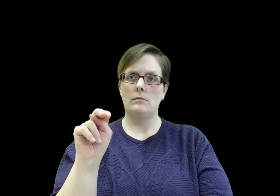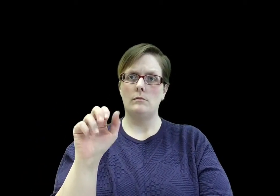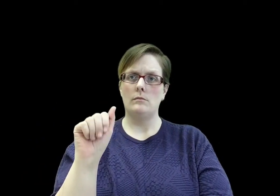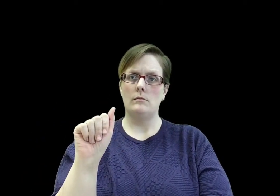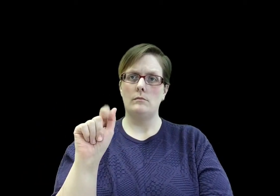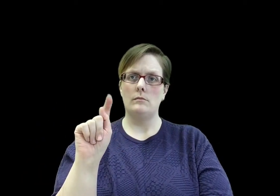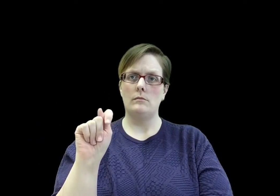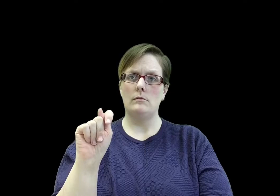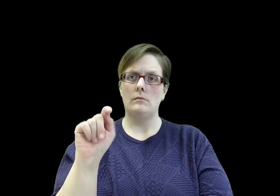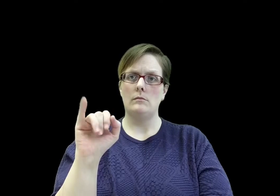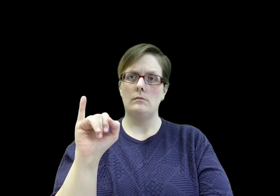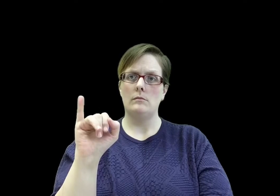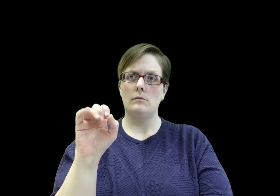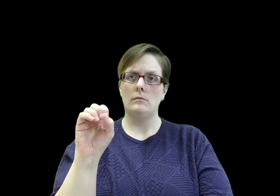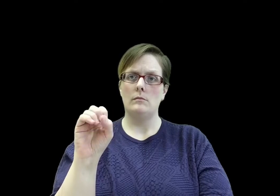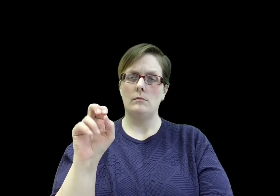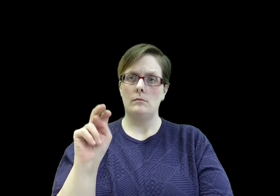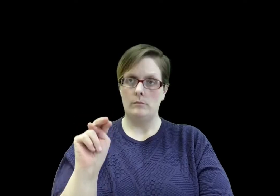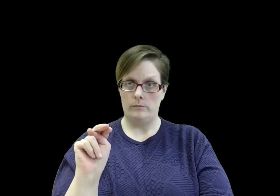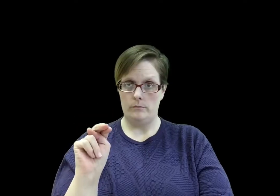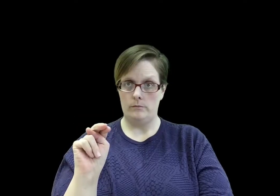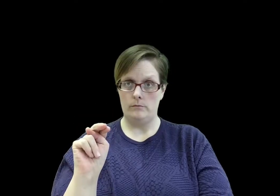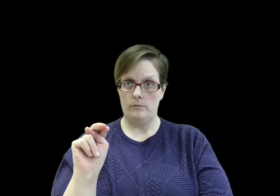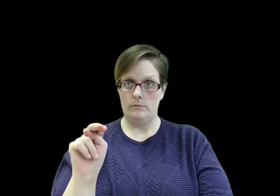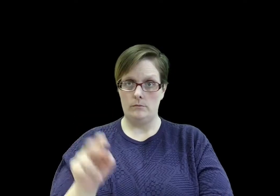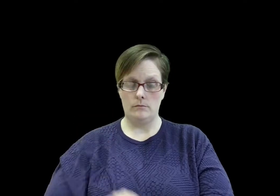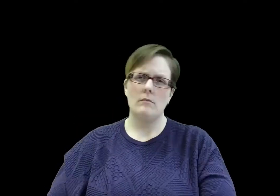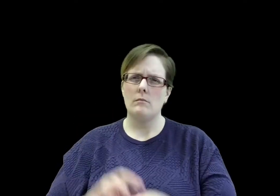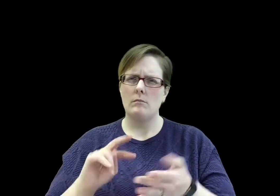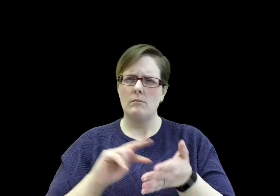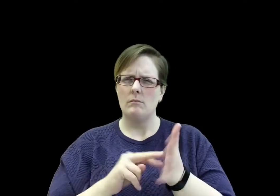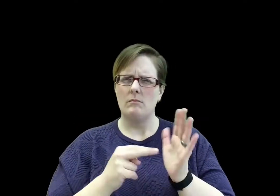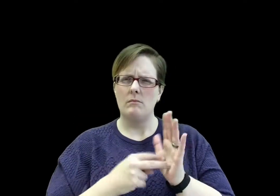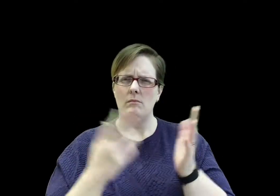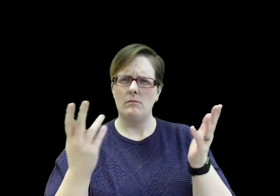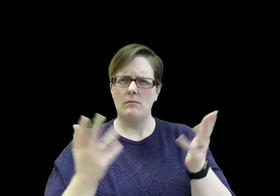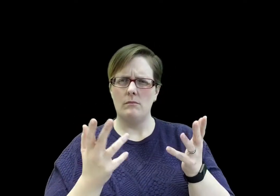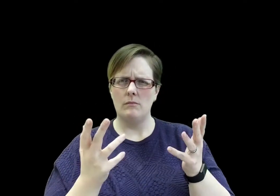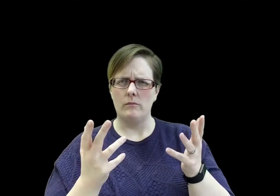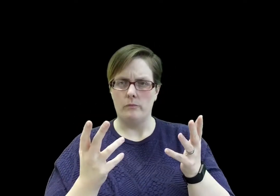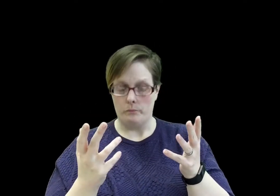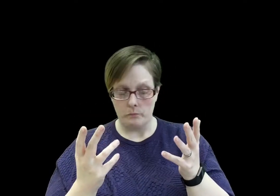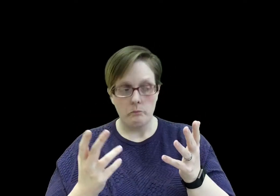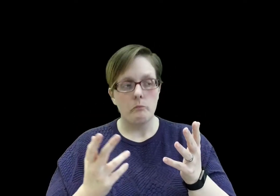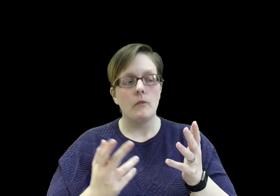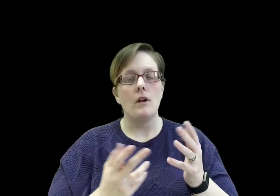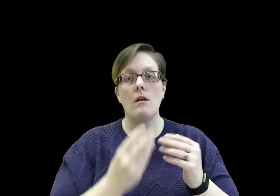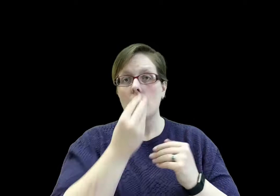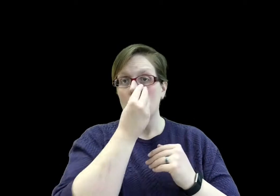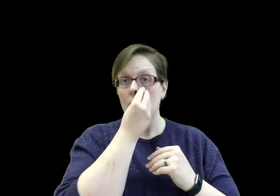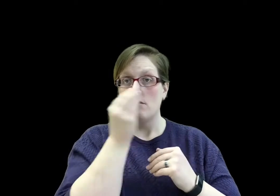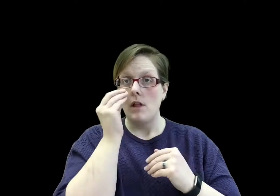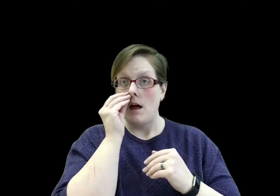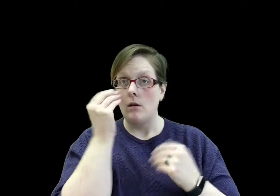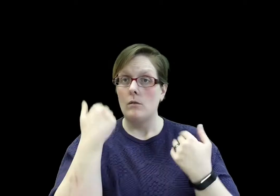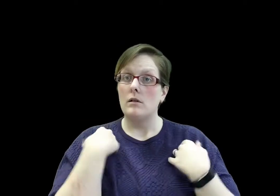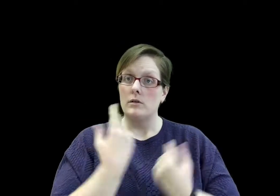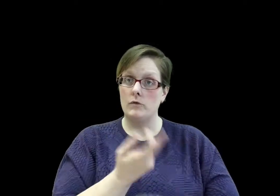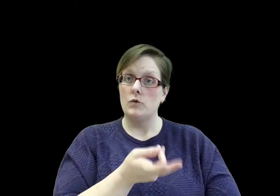He realized it was something called pollination. What does that word mean? Well, suppose